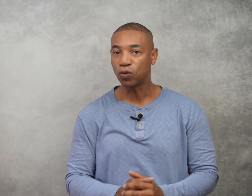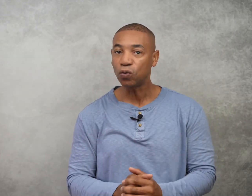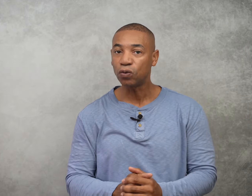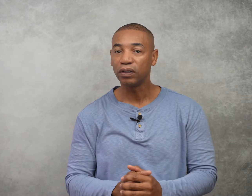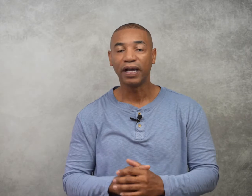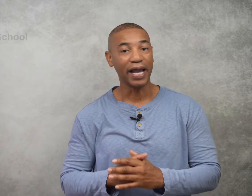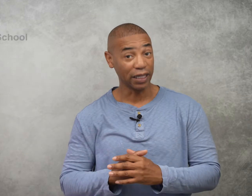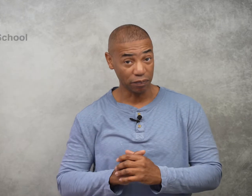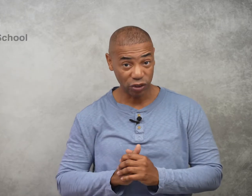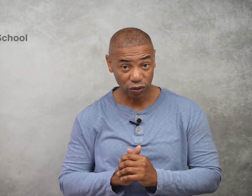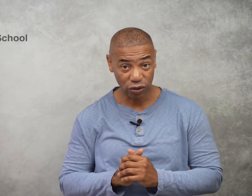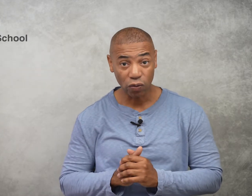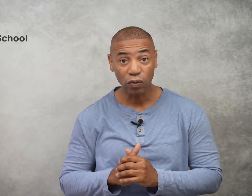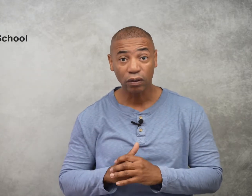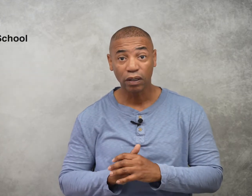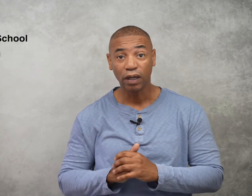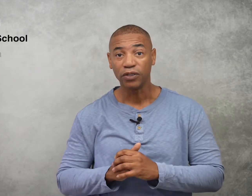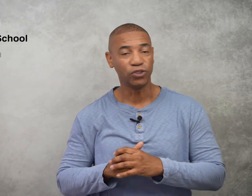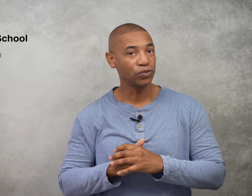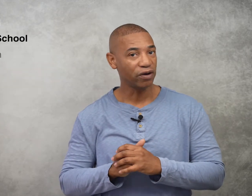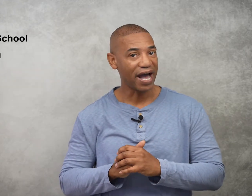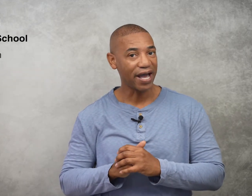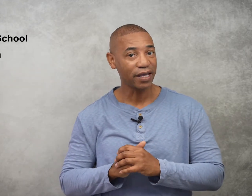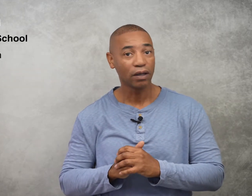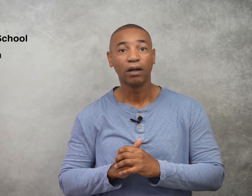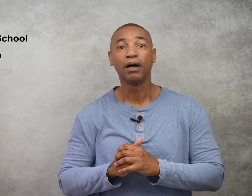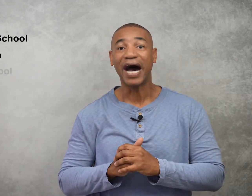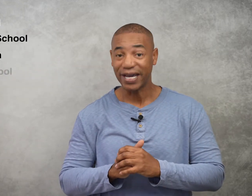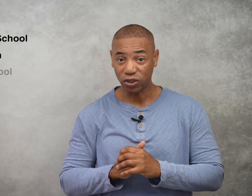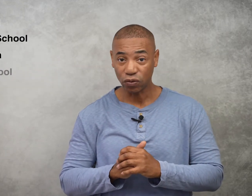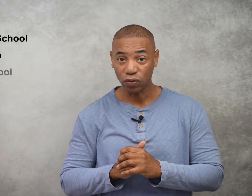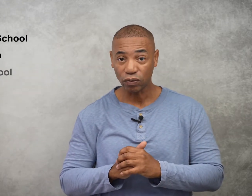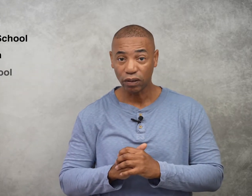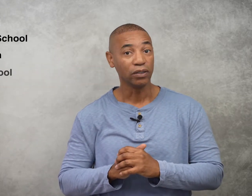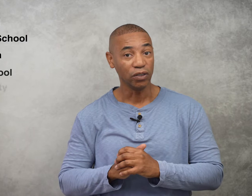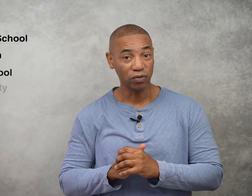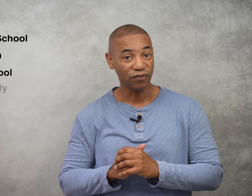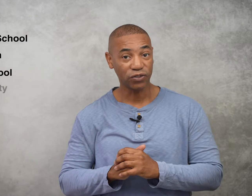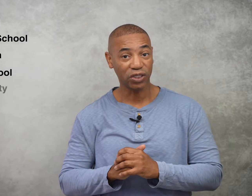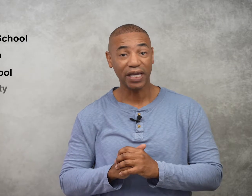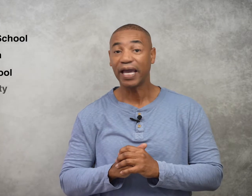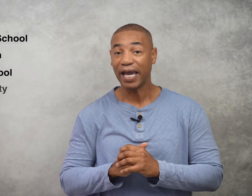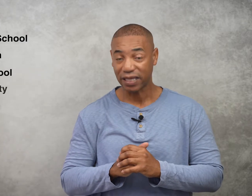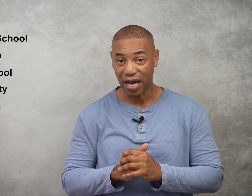school, elementary school, junior high, high school, university, and